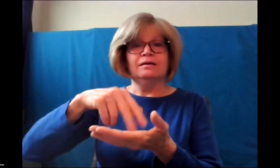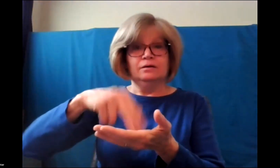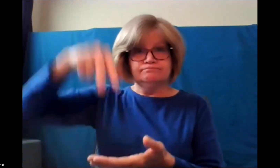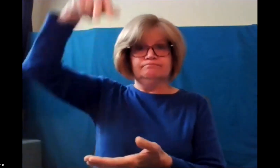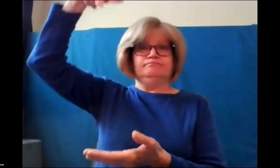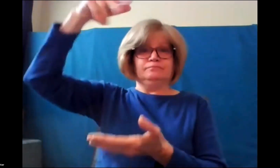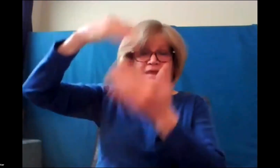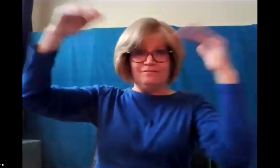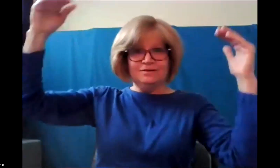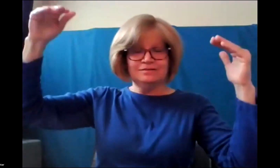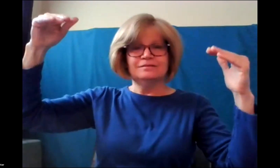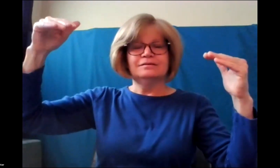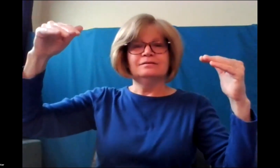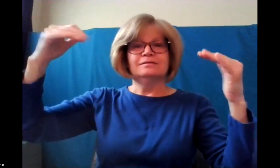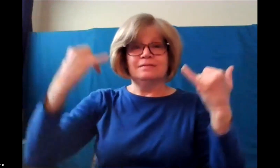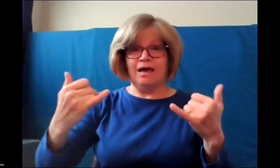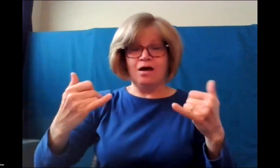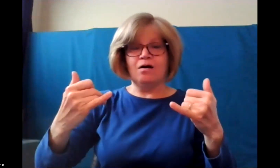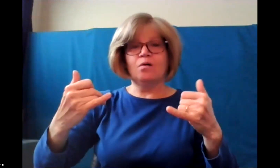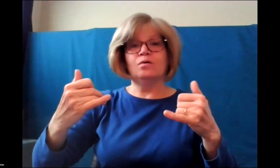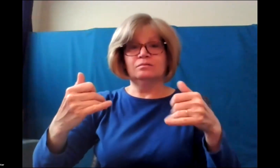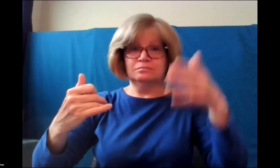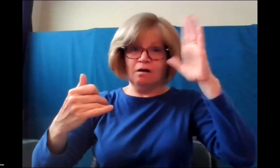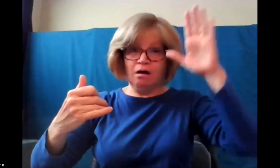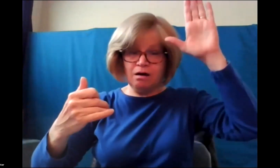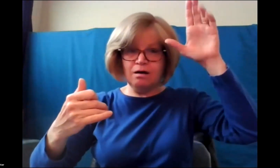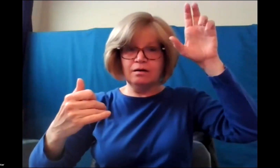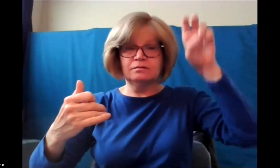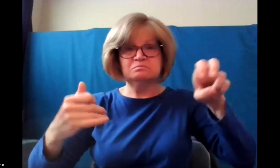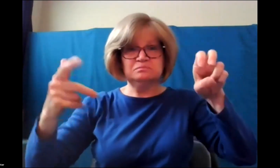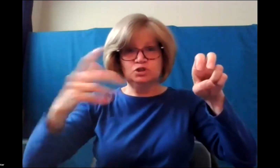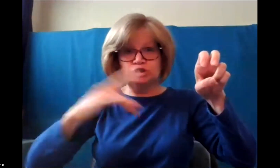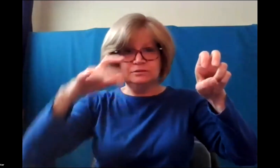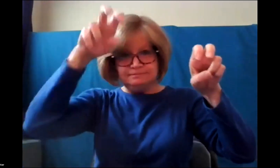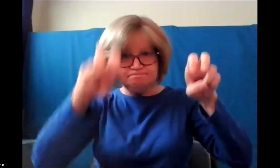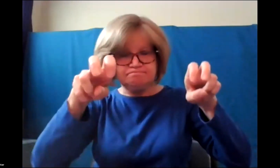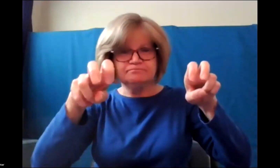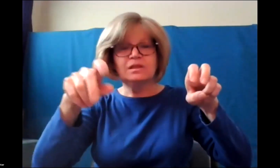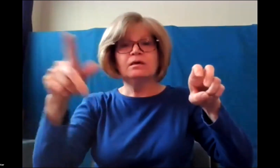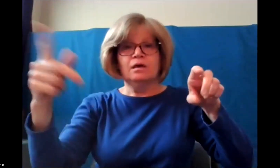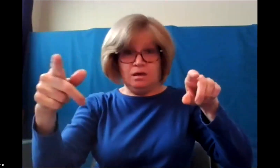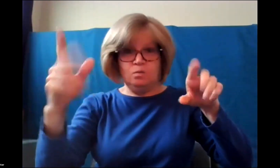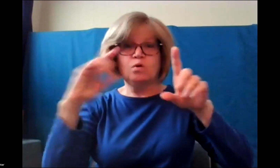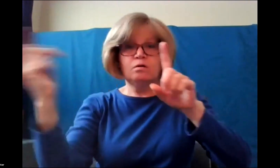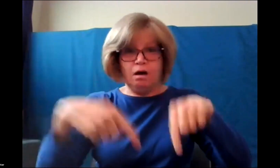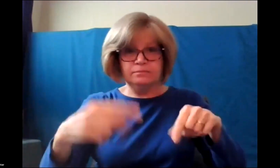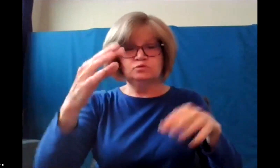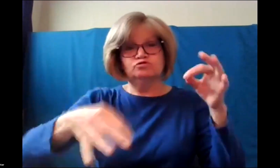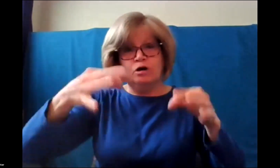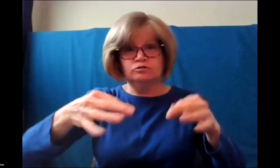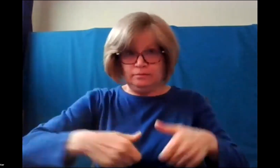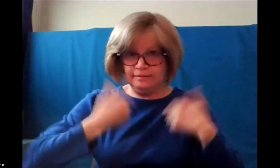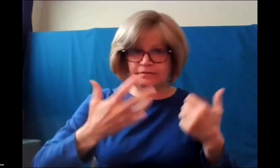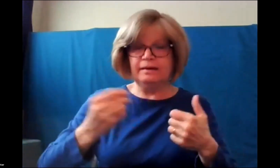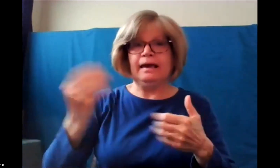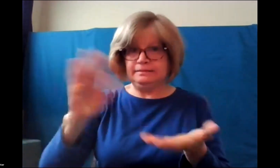he ascended into heaven, and seated at the right hand of the Father, will come to judge the living